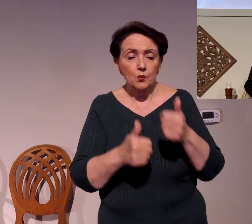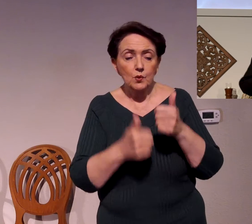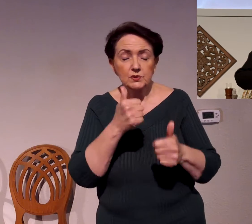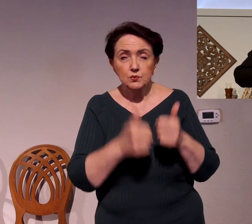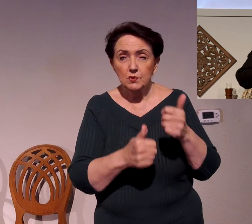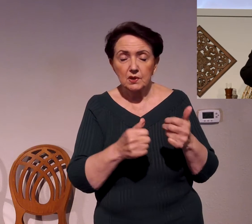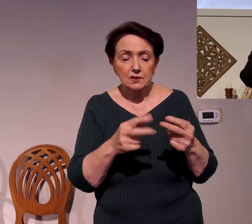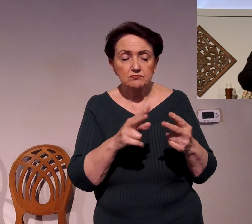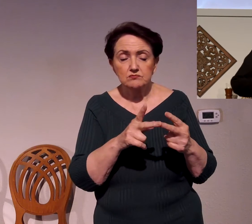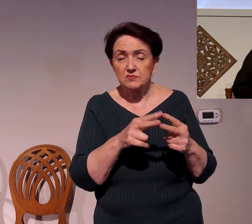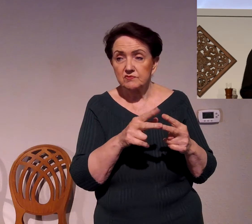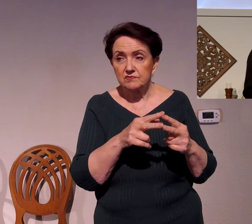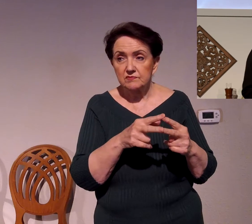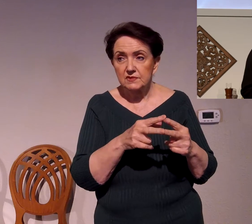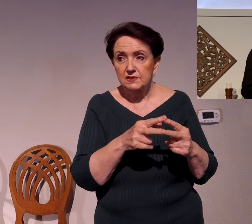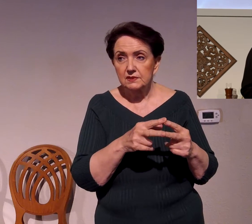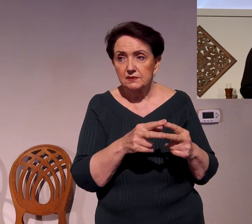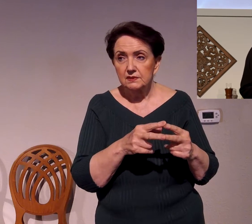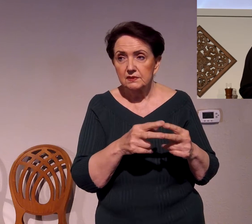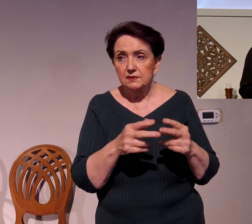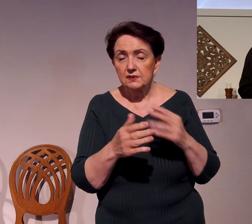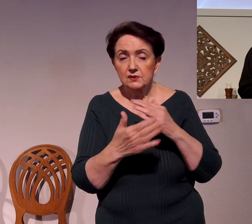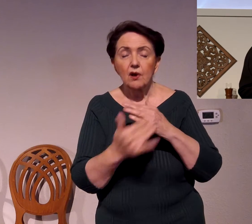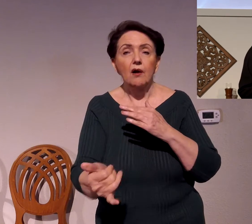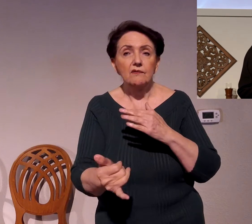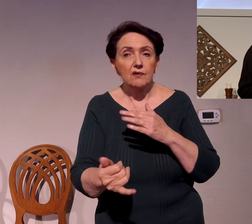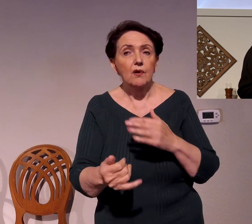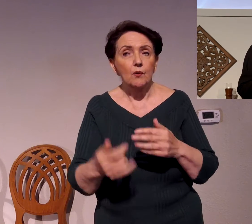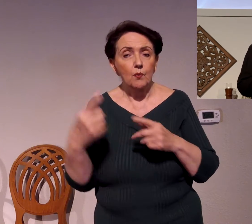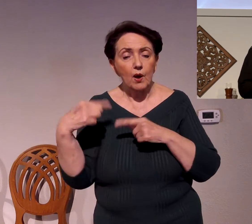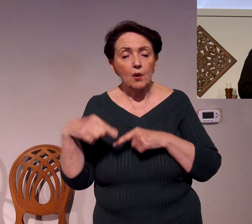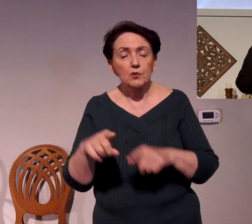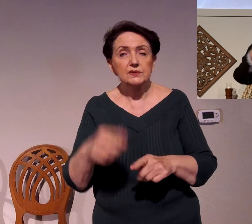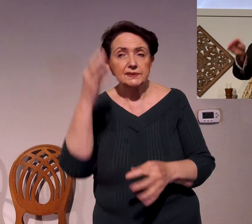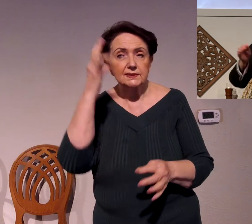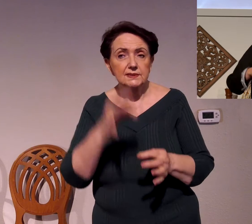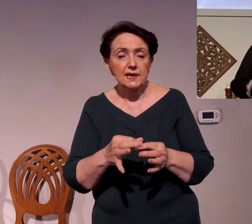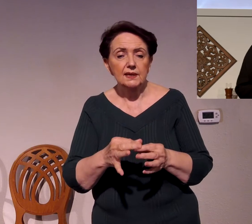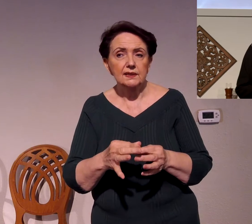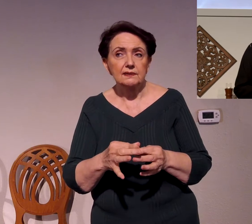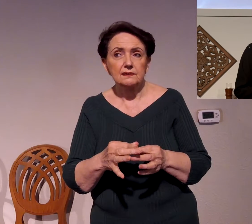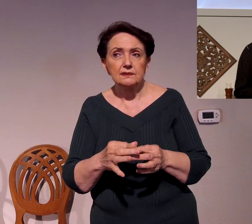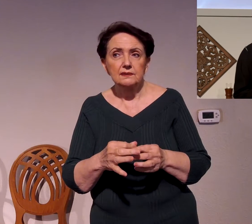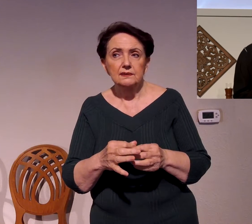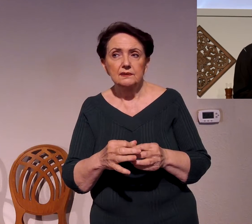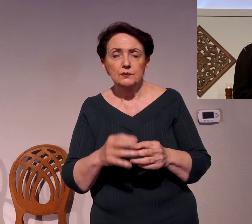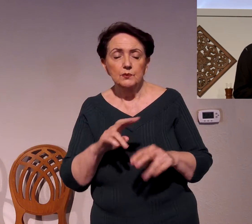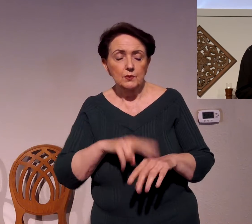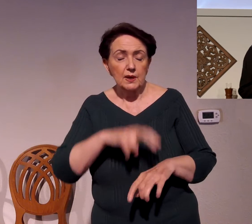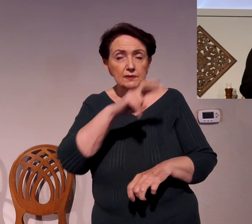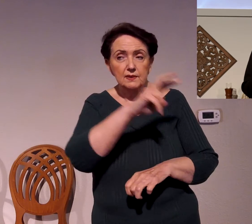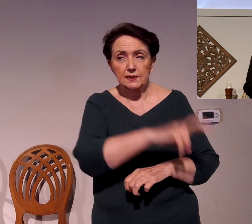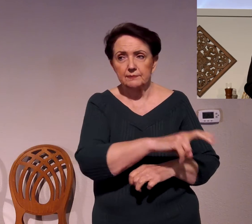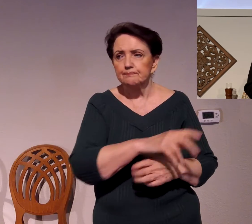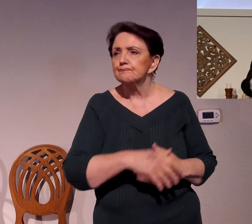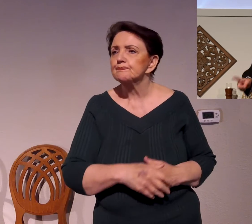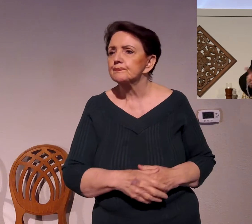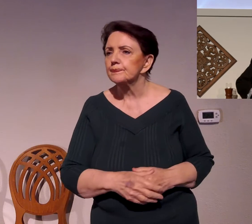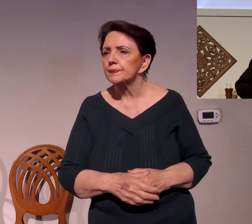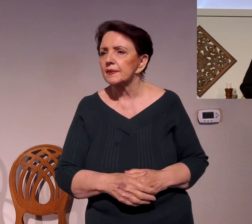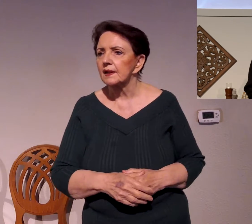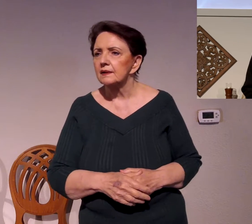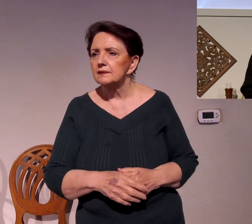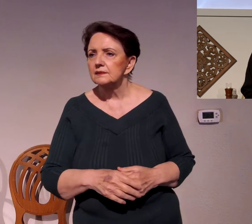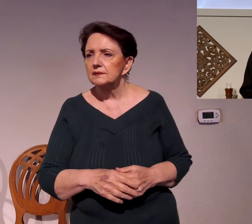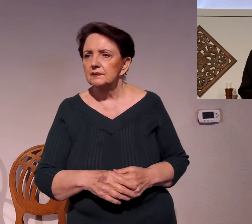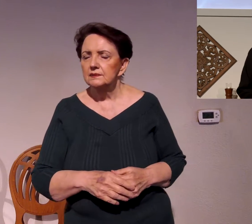for as we are deciding that we are going to take this leap. Now, the second thing I want